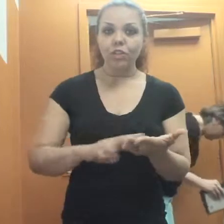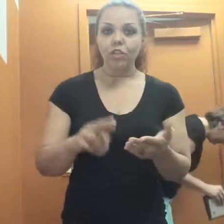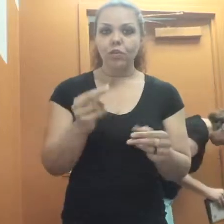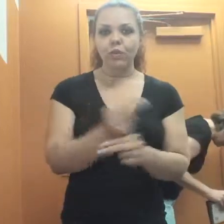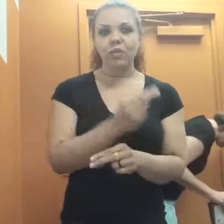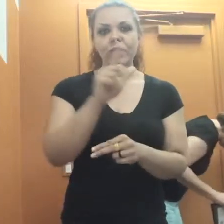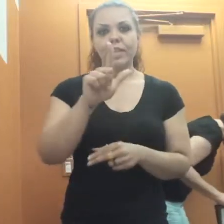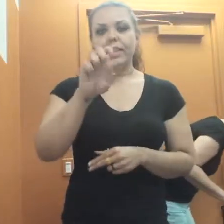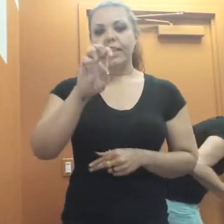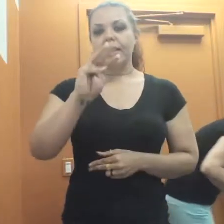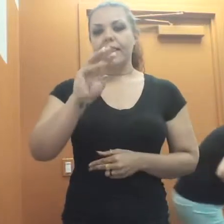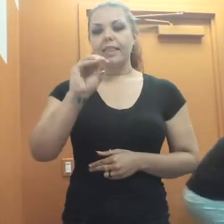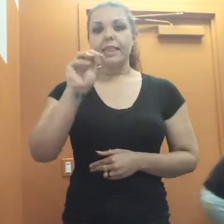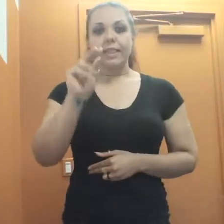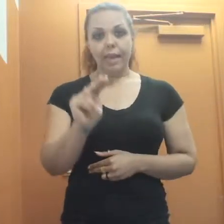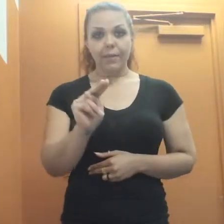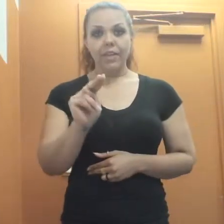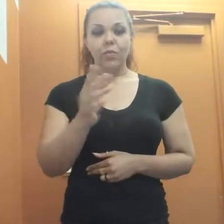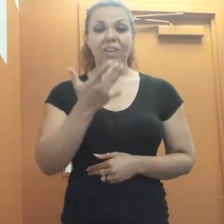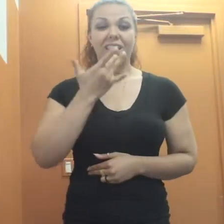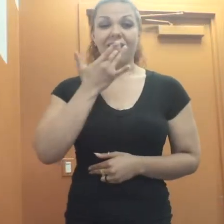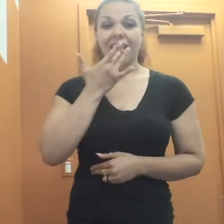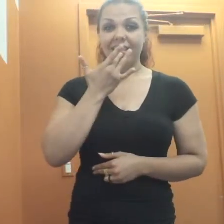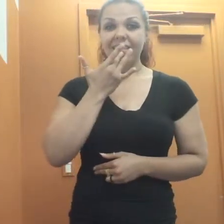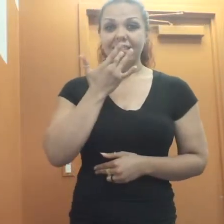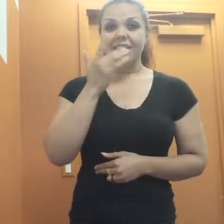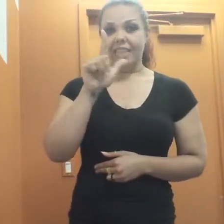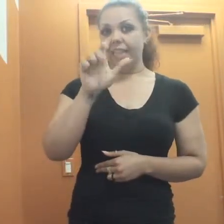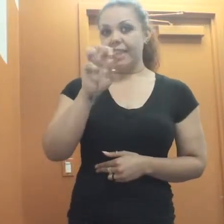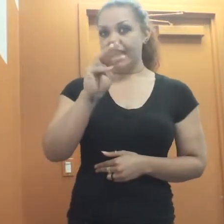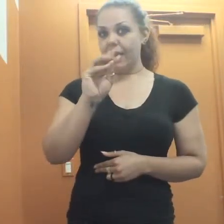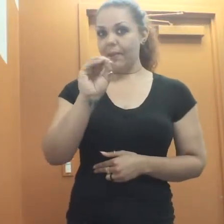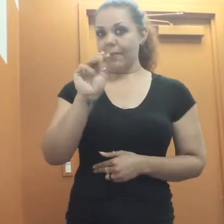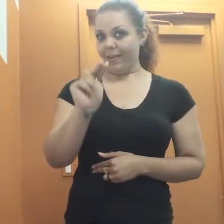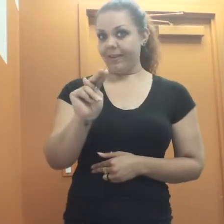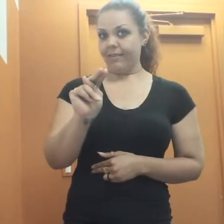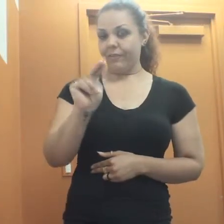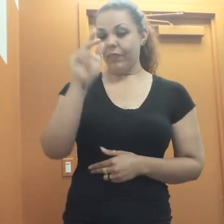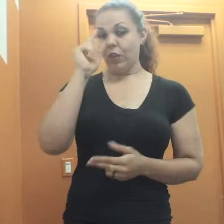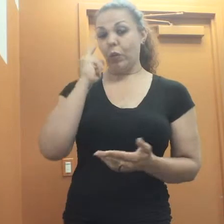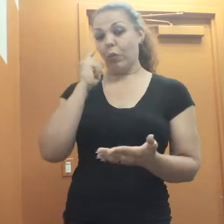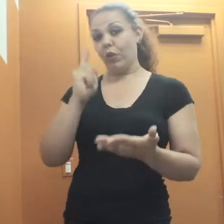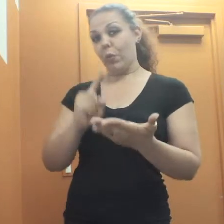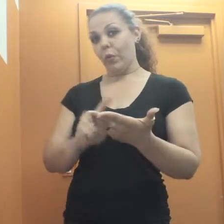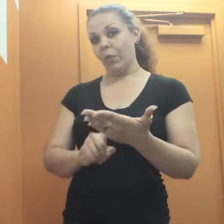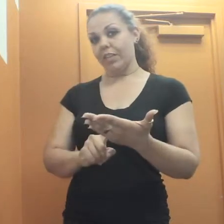we tasted the lemon wedges, and we noticed how